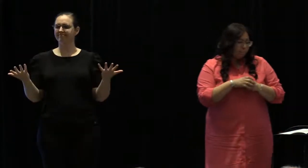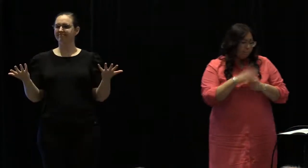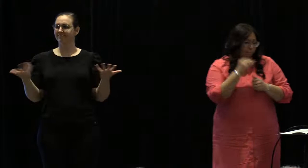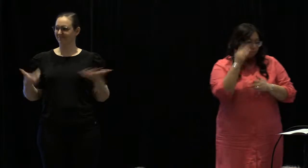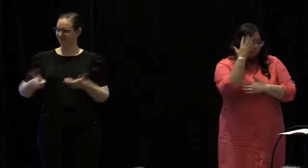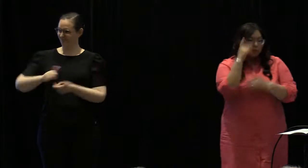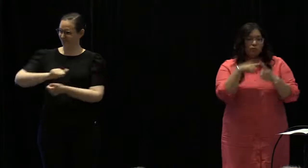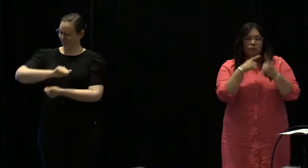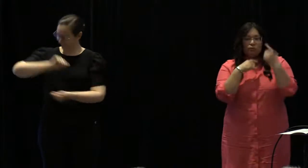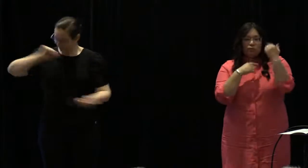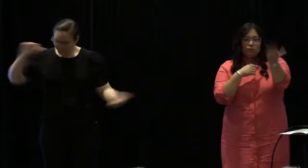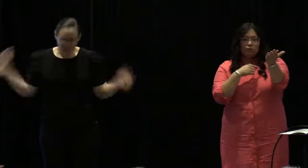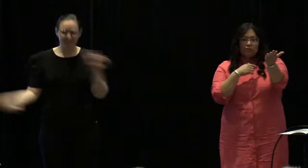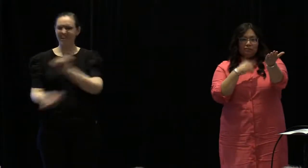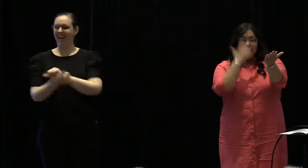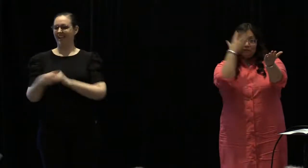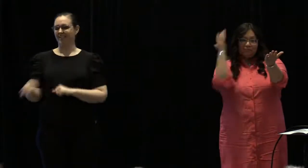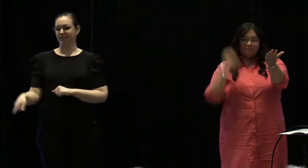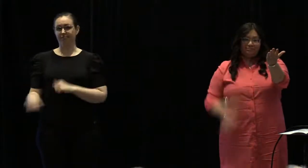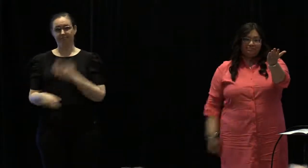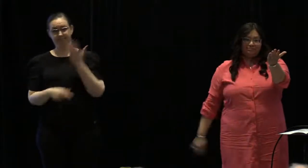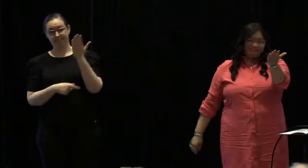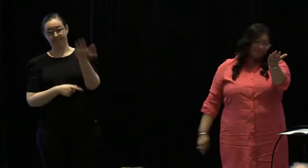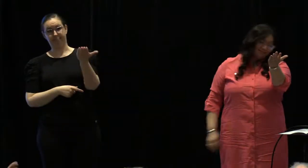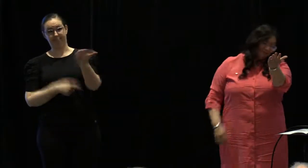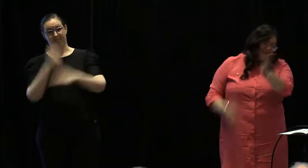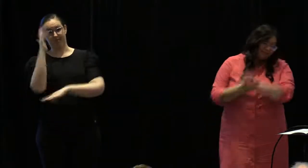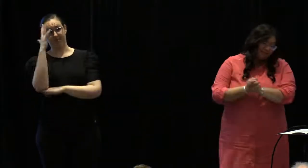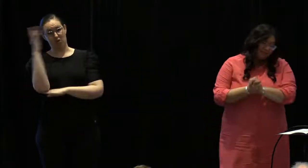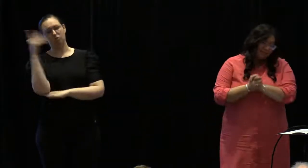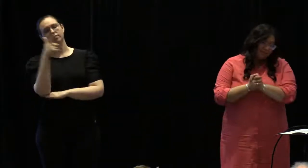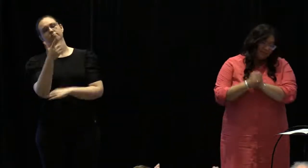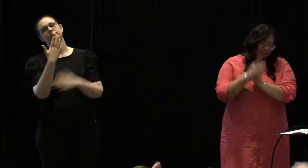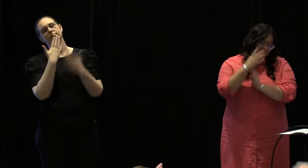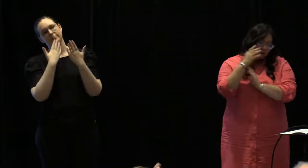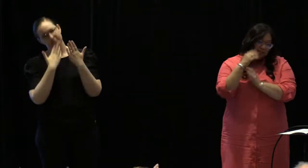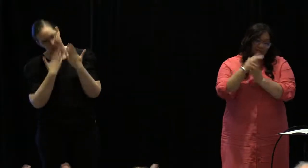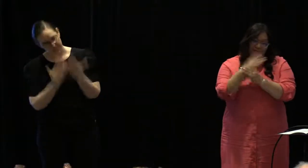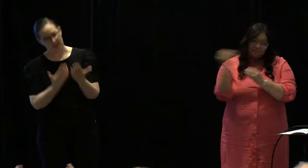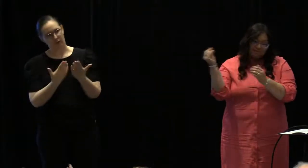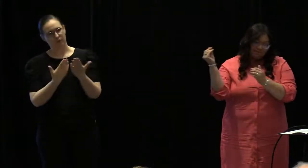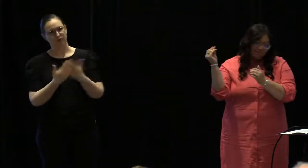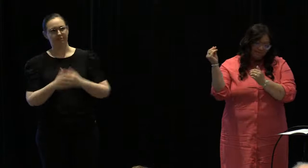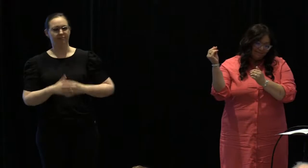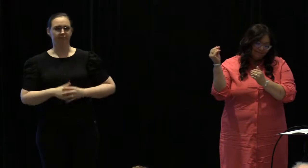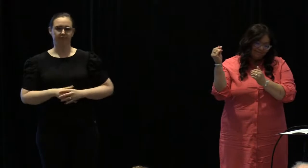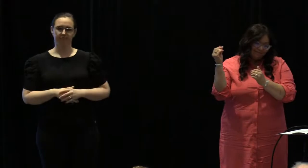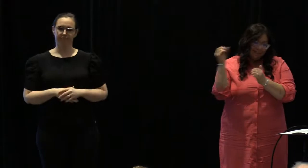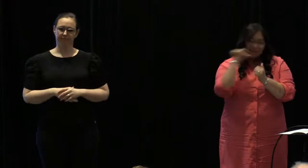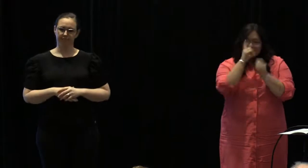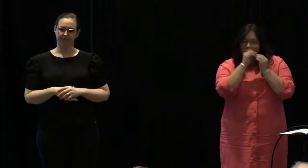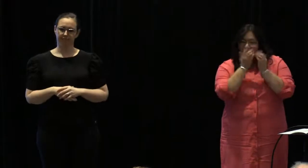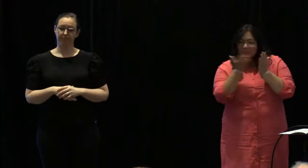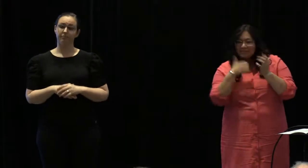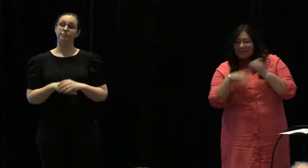our access to individuals. So to Forrest, our gratitude.